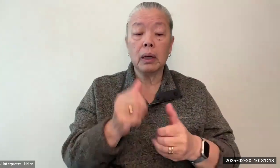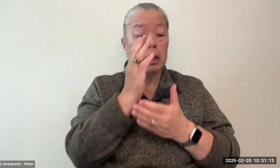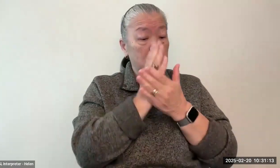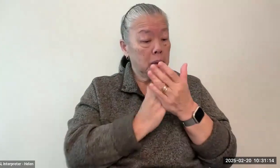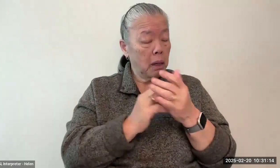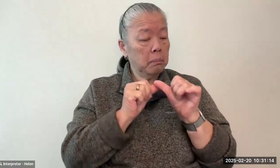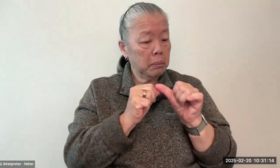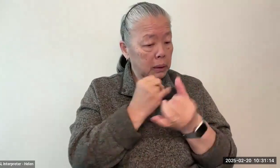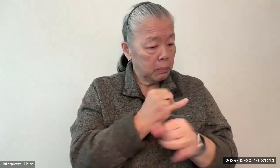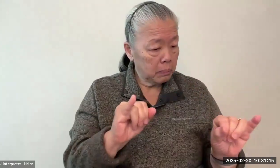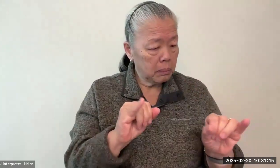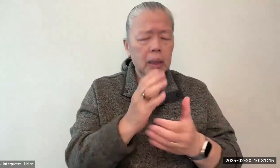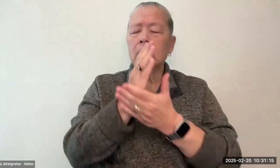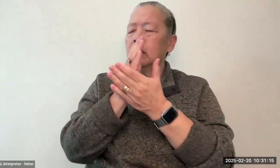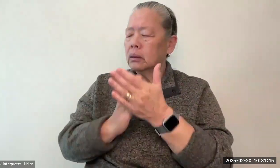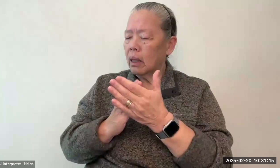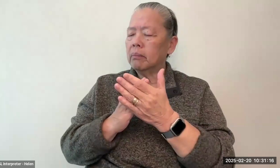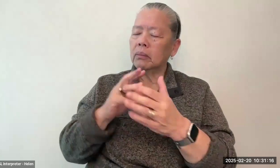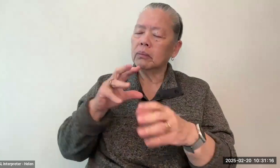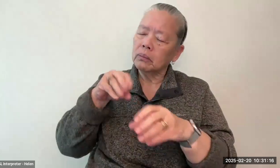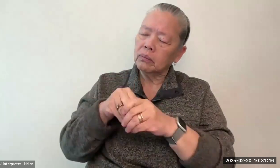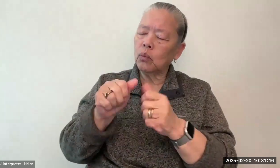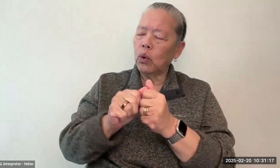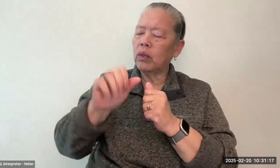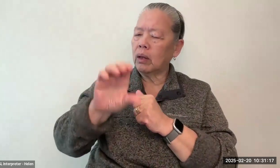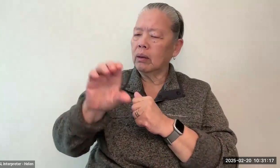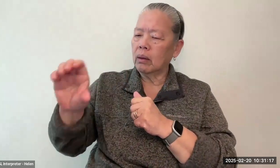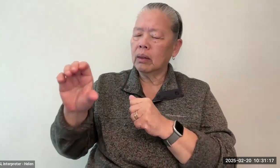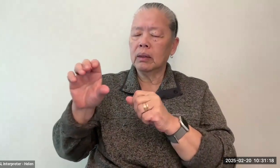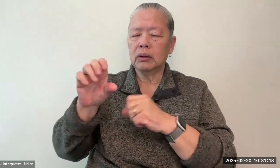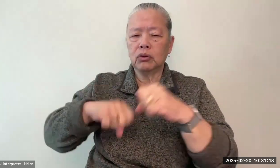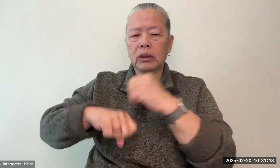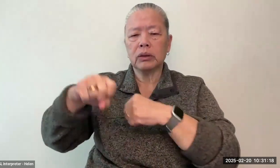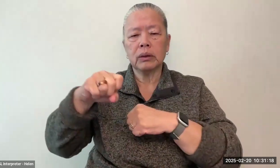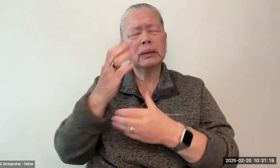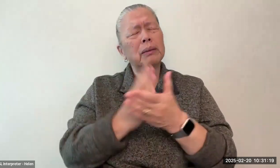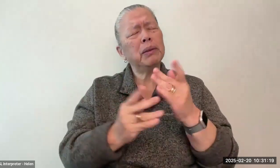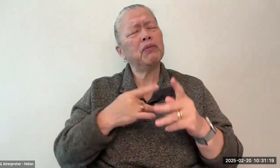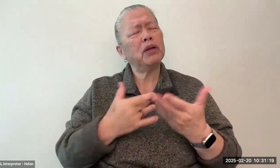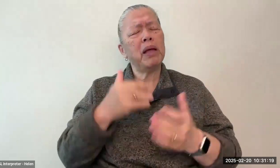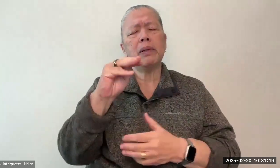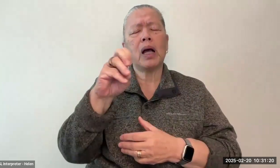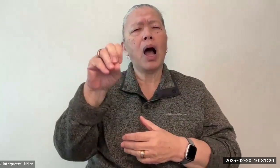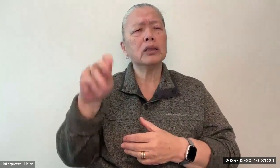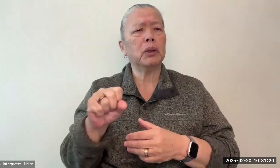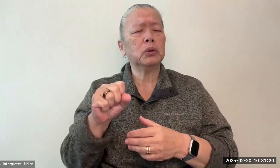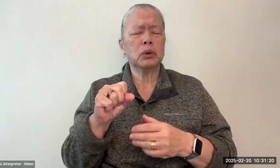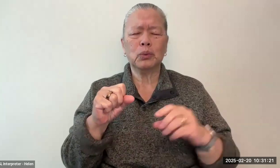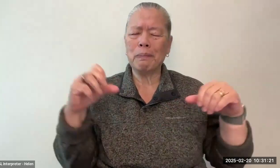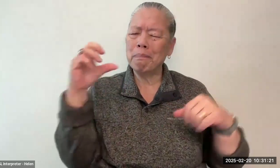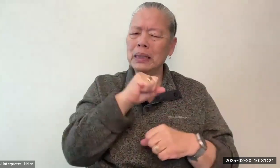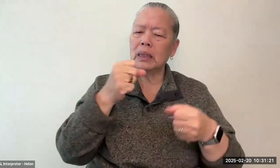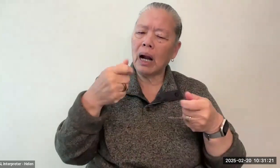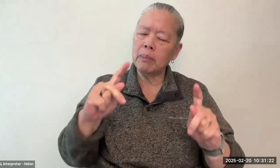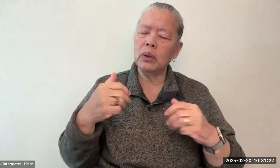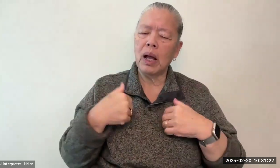central conference structure. We can perhaps see Cosmos as a missed opportunity to be more creative in finding ways to develop